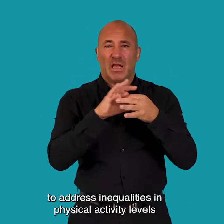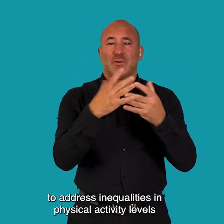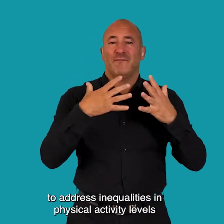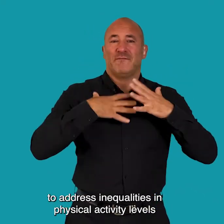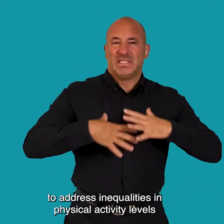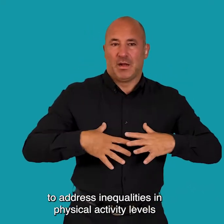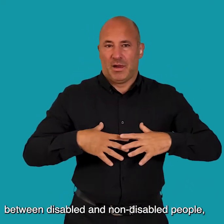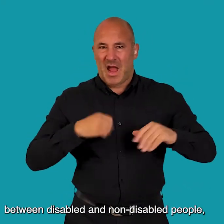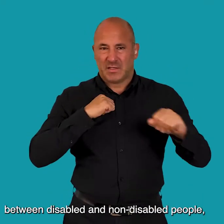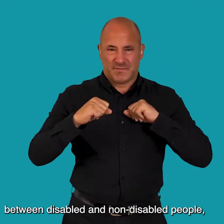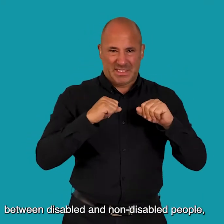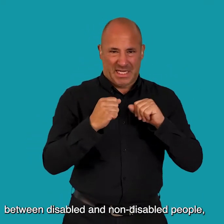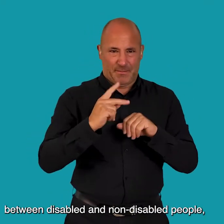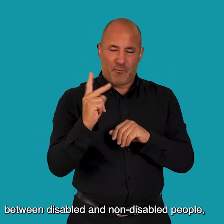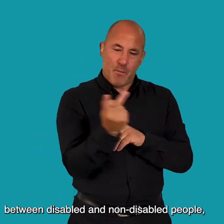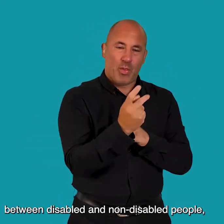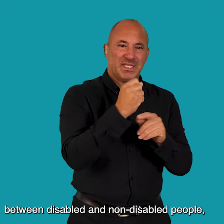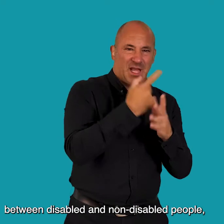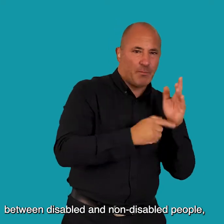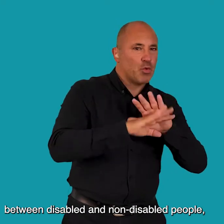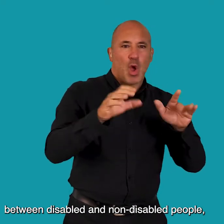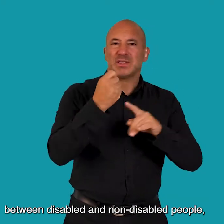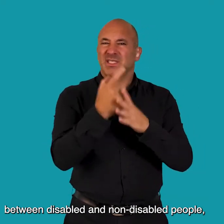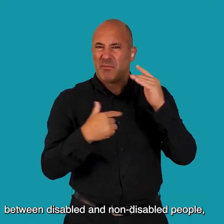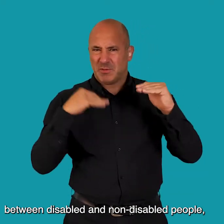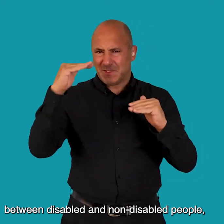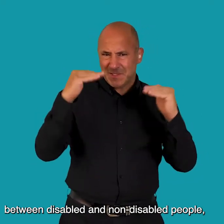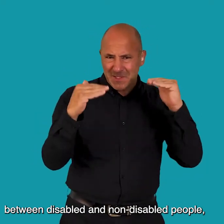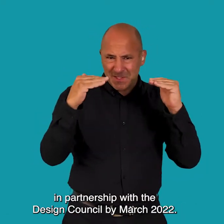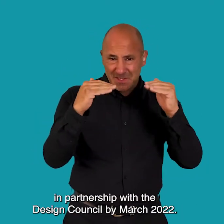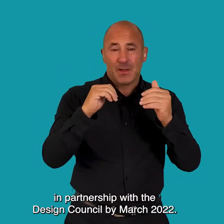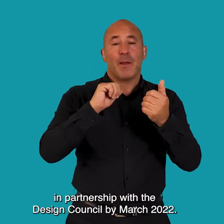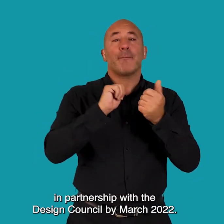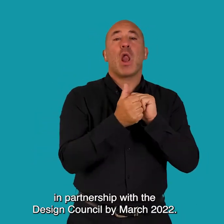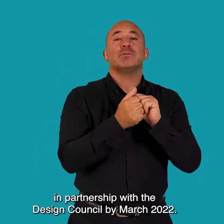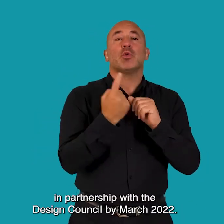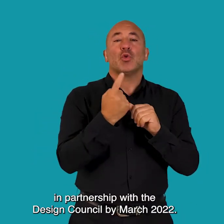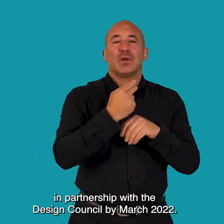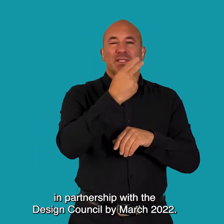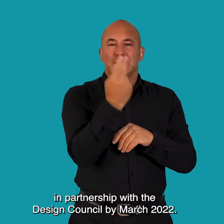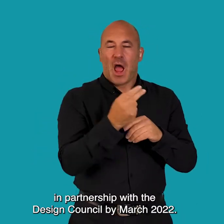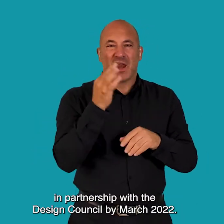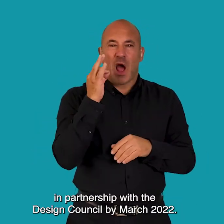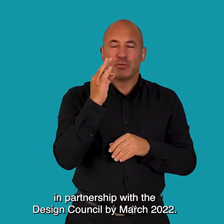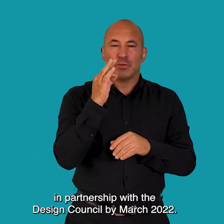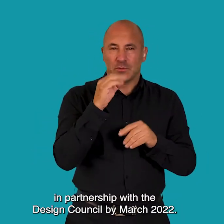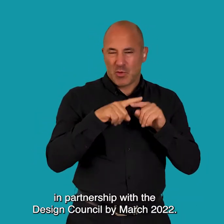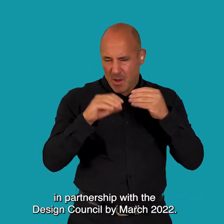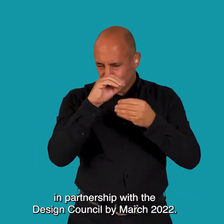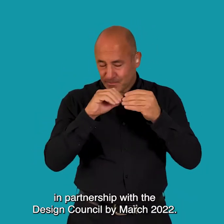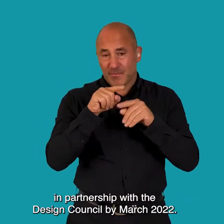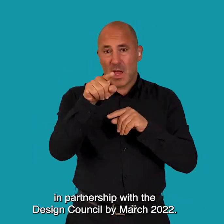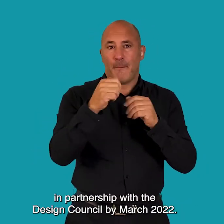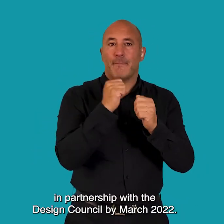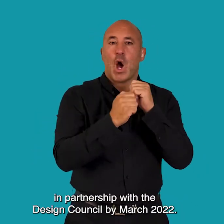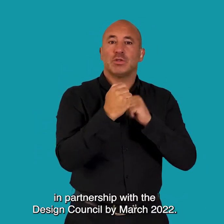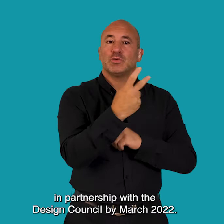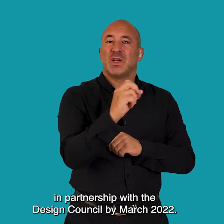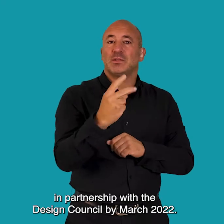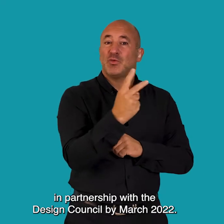activity levels between disabled and non-disabled people, in partnership with the Design Council, by March